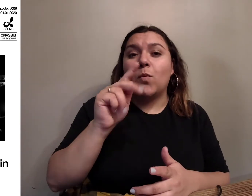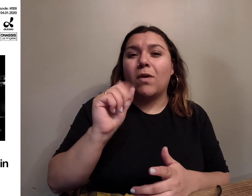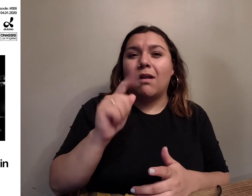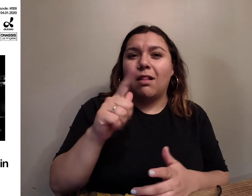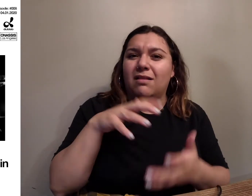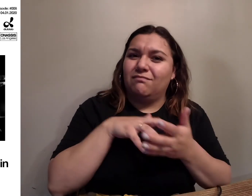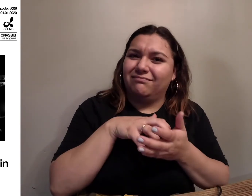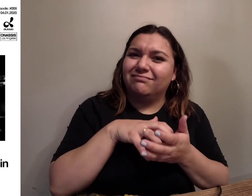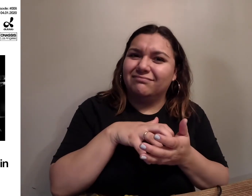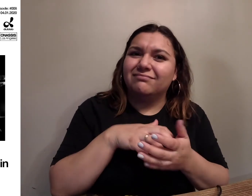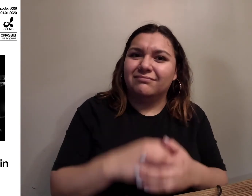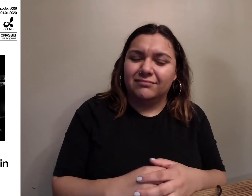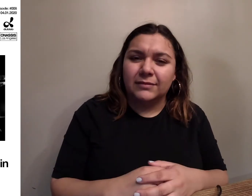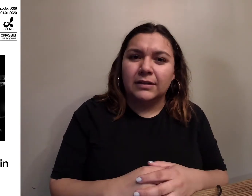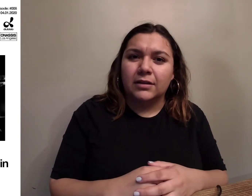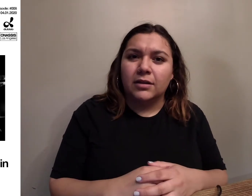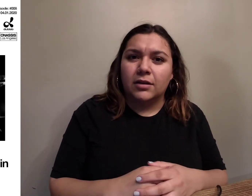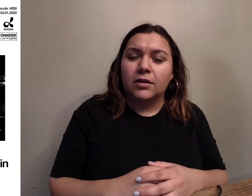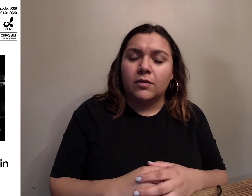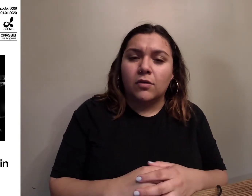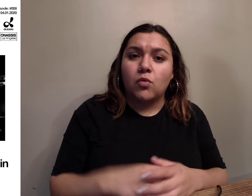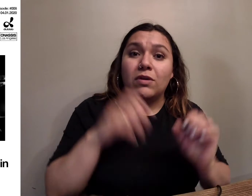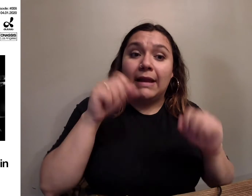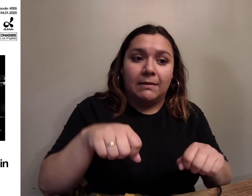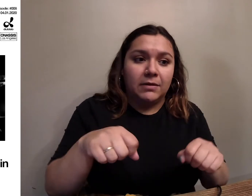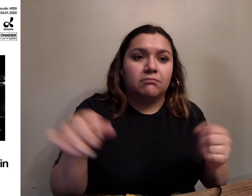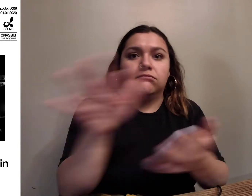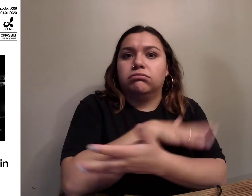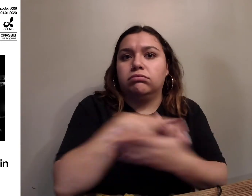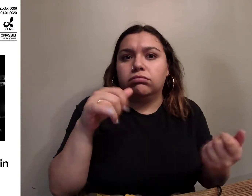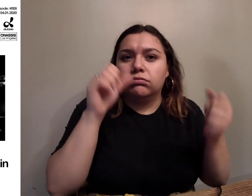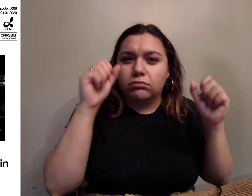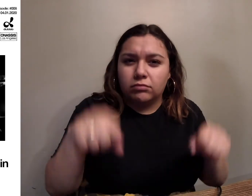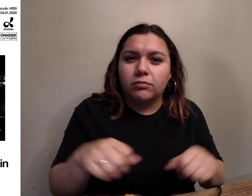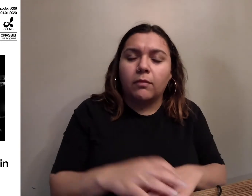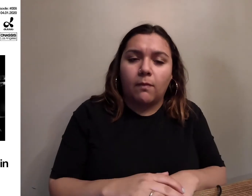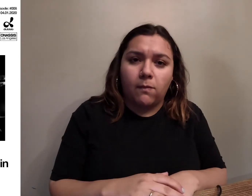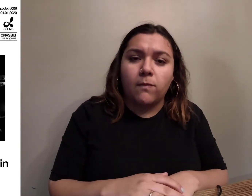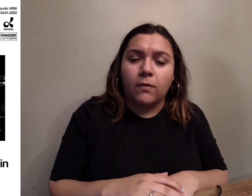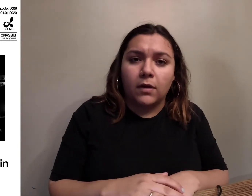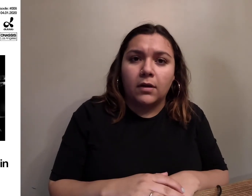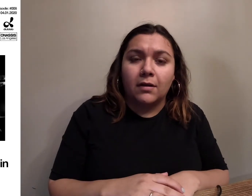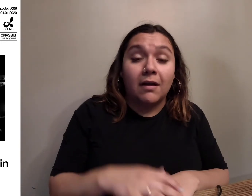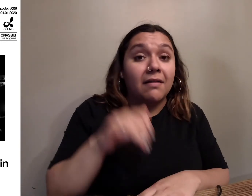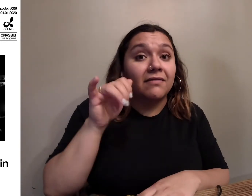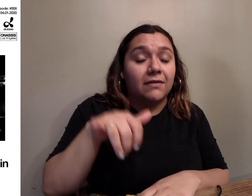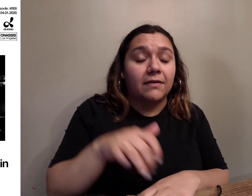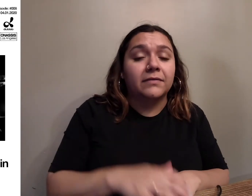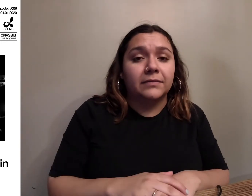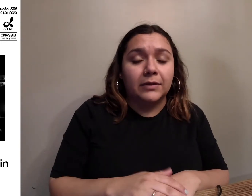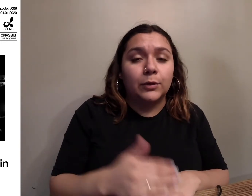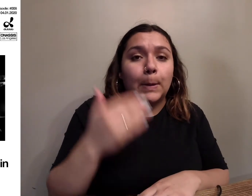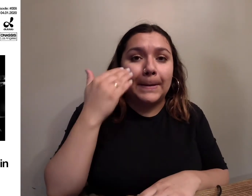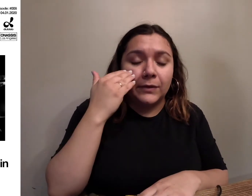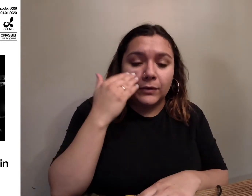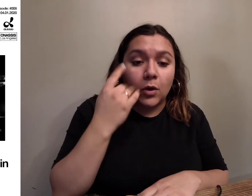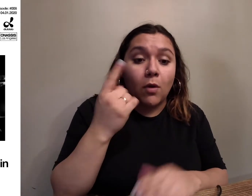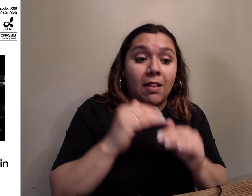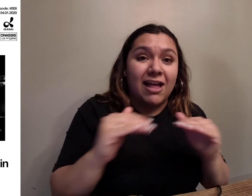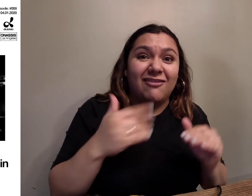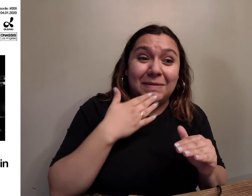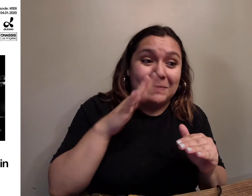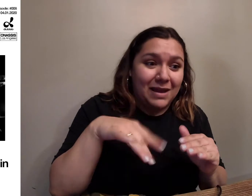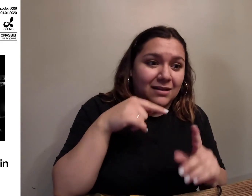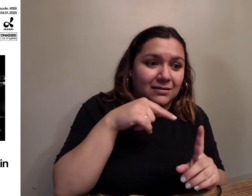can be wiped out. And mean, that's, at one level that's